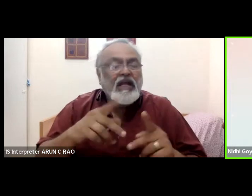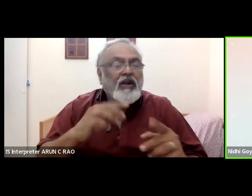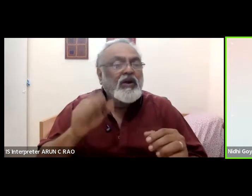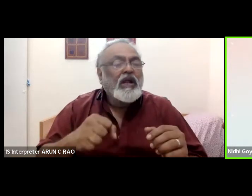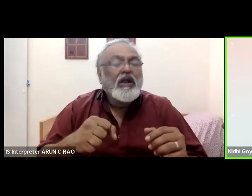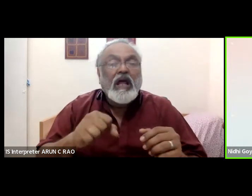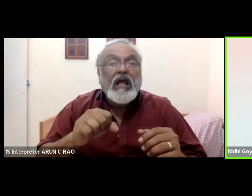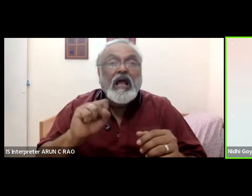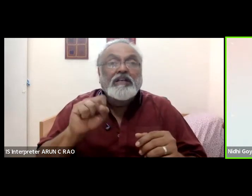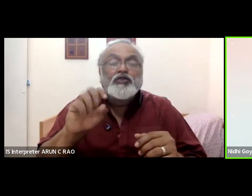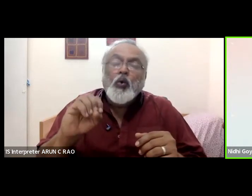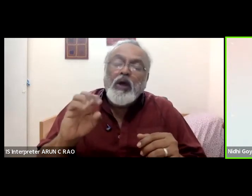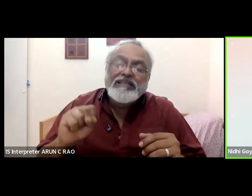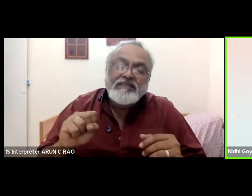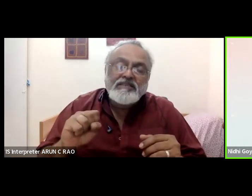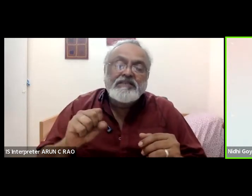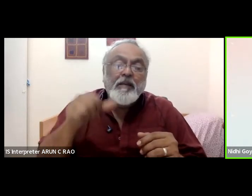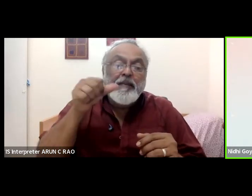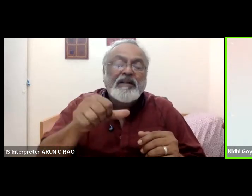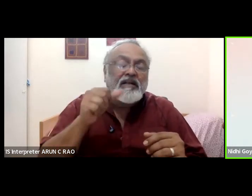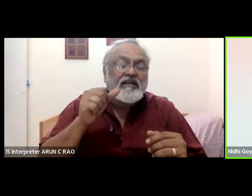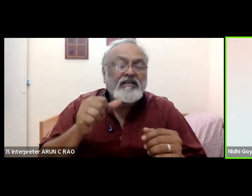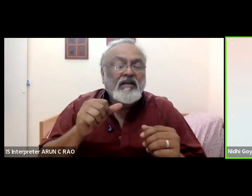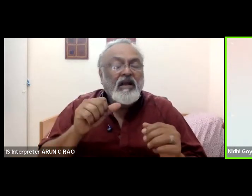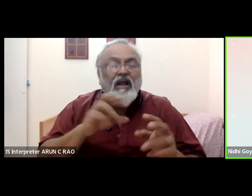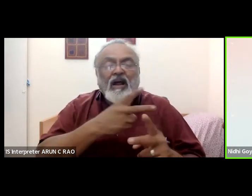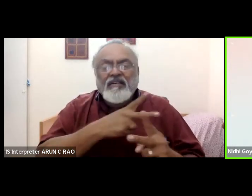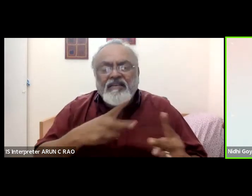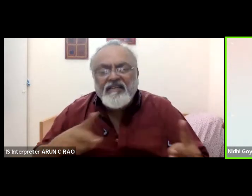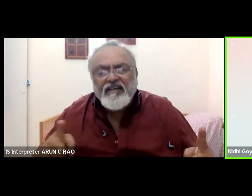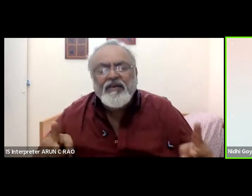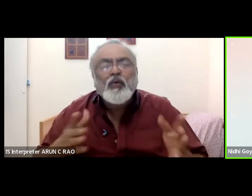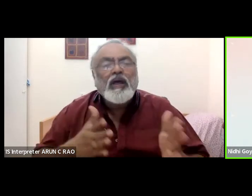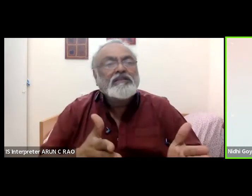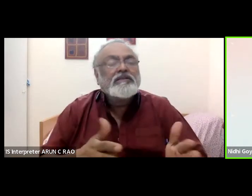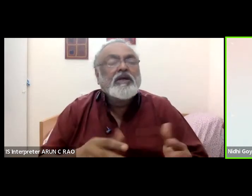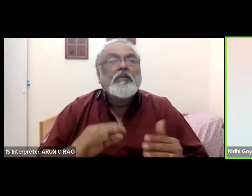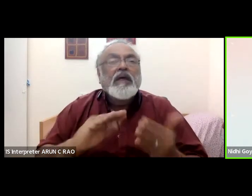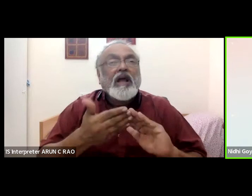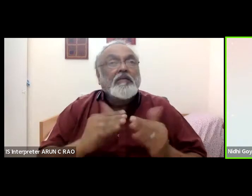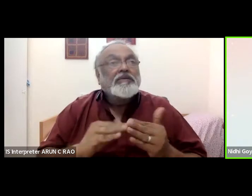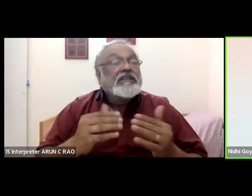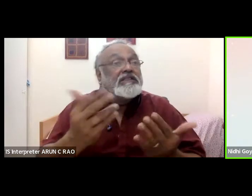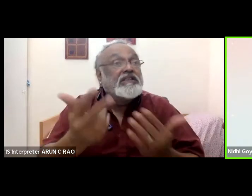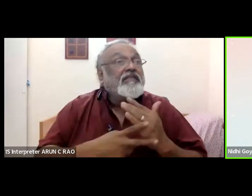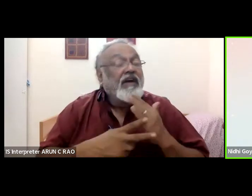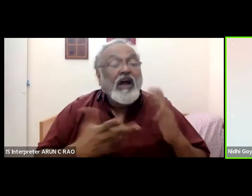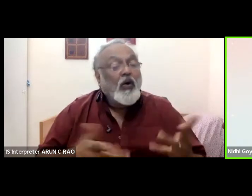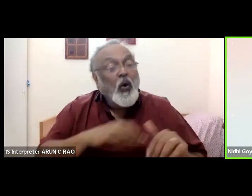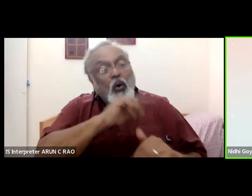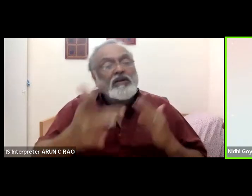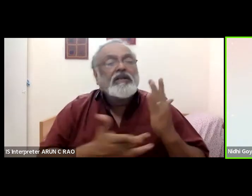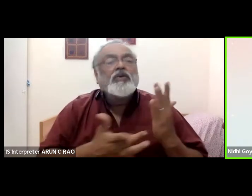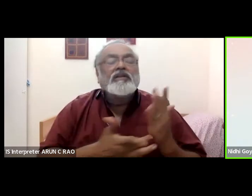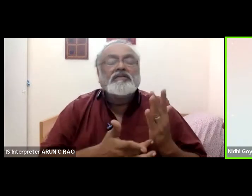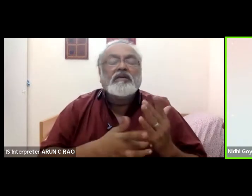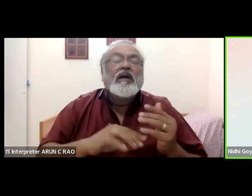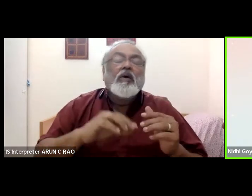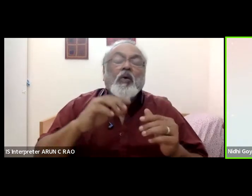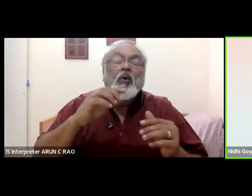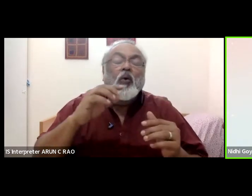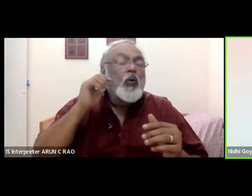exit mechanisms, which are technology driven to make urban spaces safe and accessible for women with